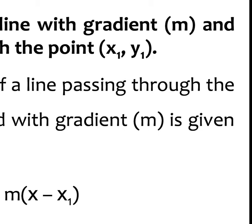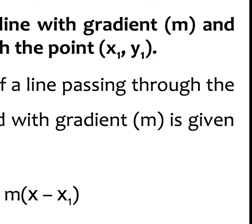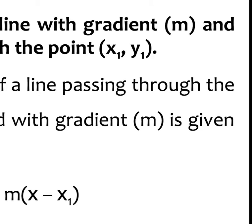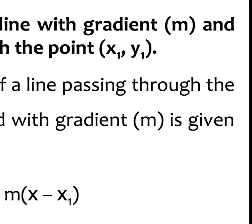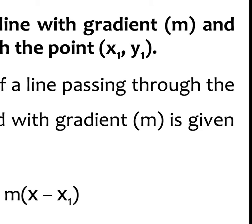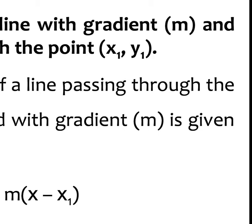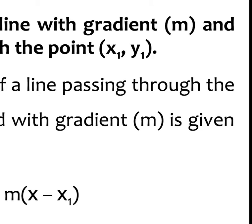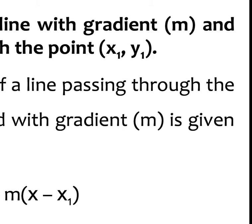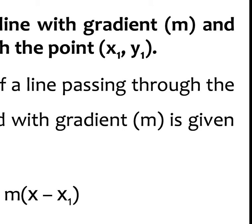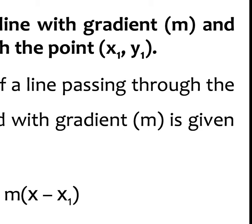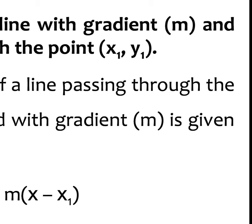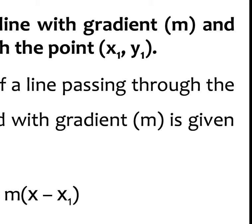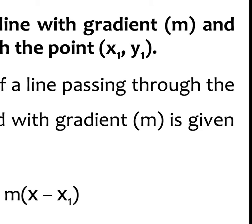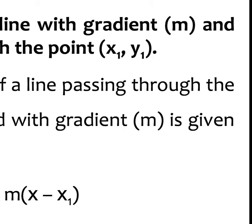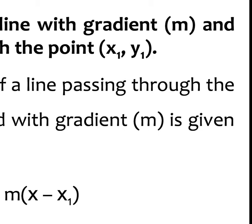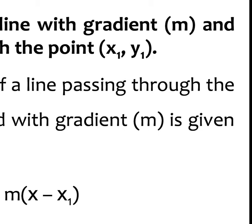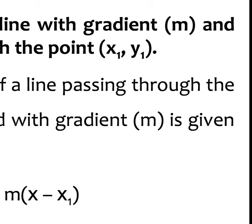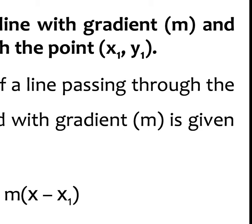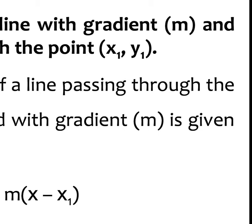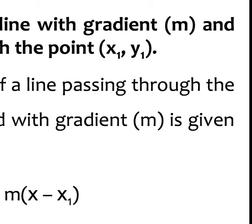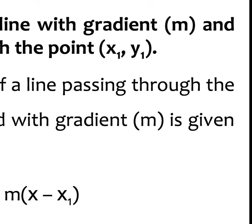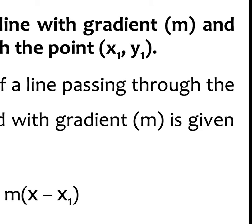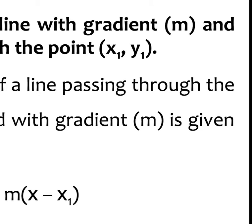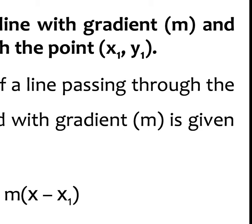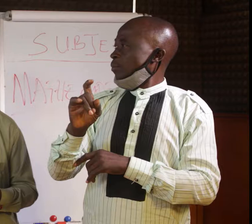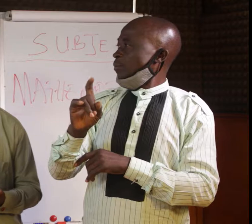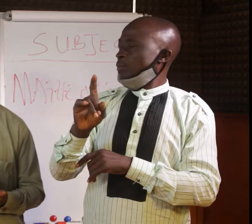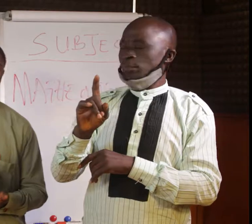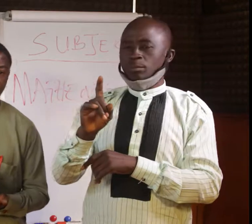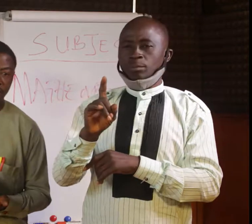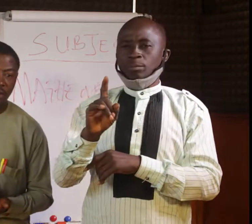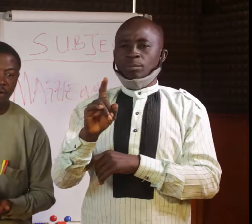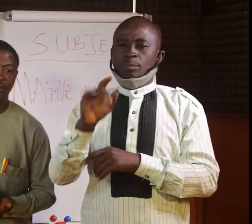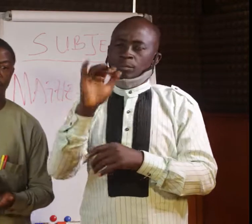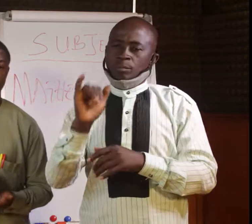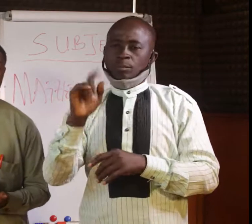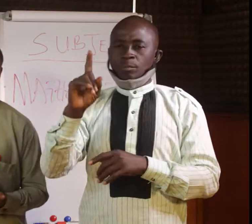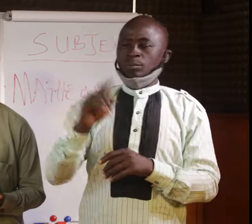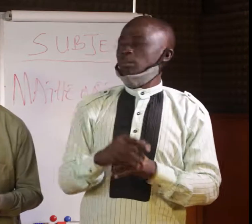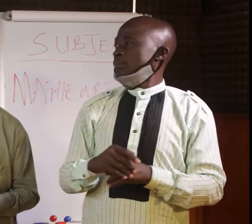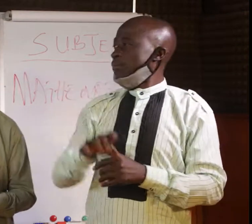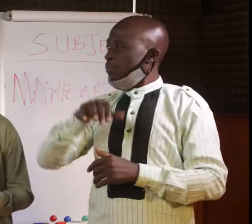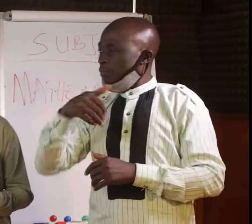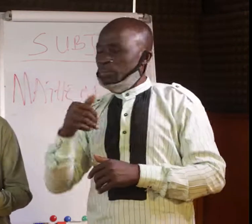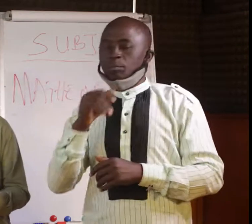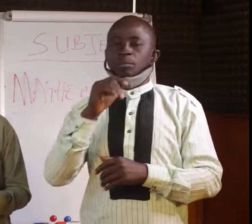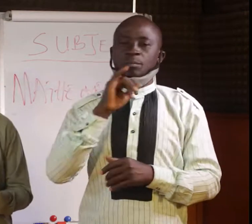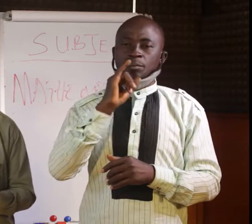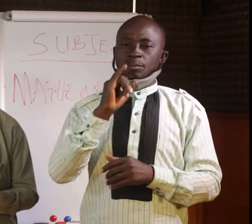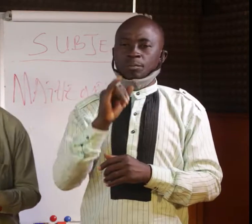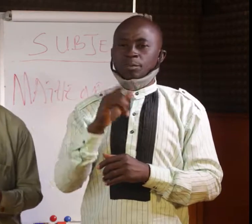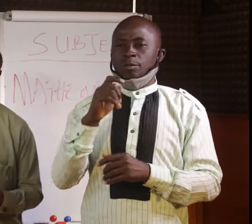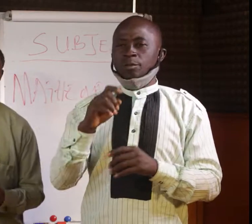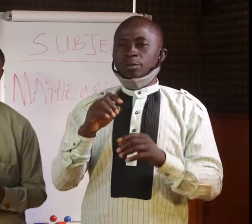point x1, comma y1. Now, another form of equation of a line is